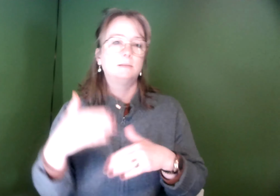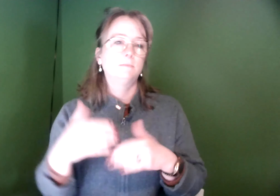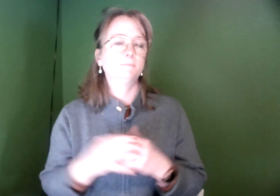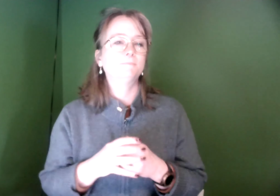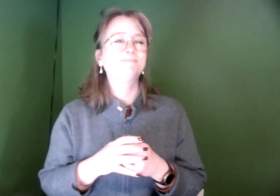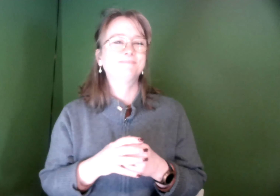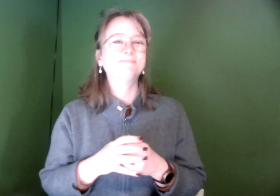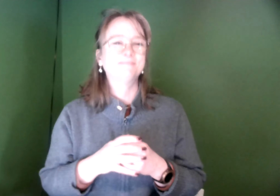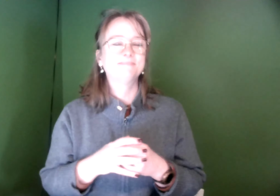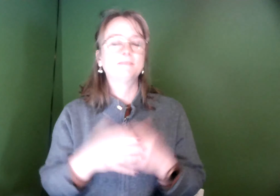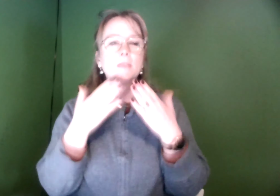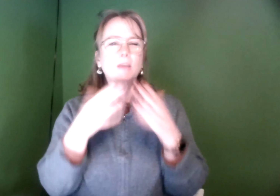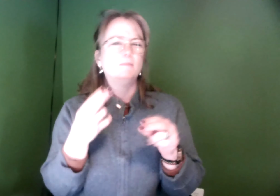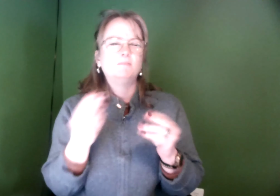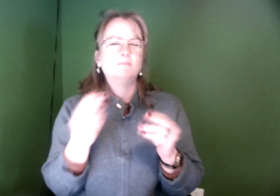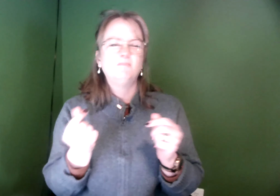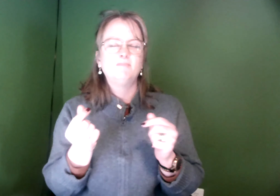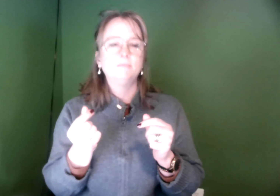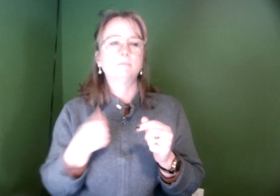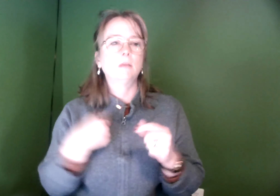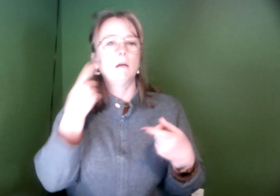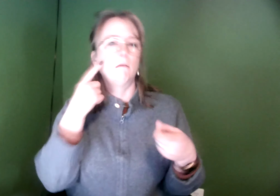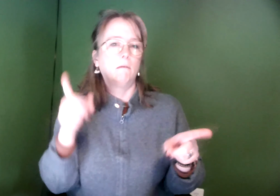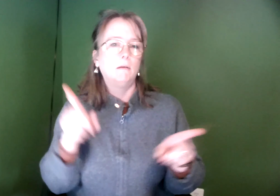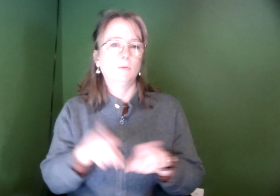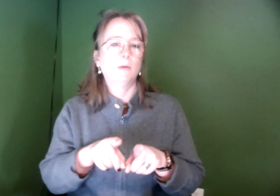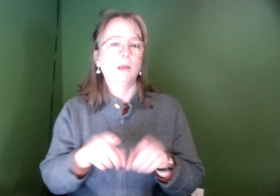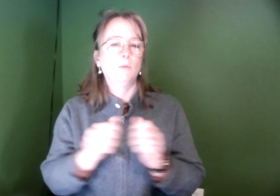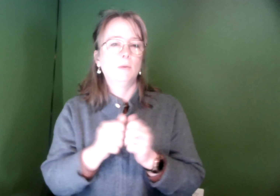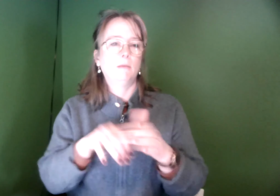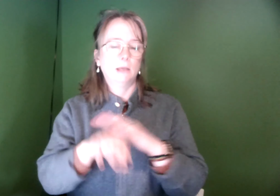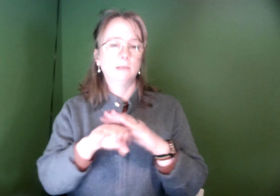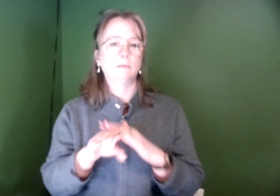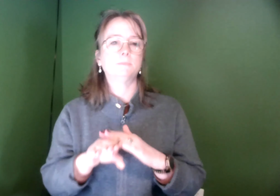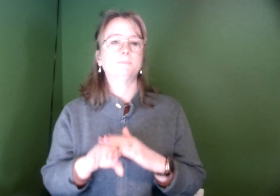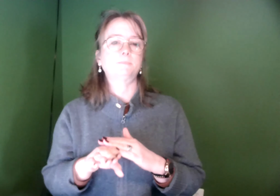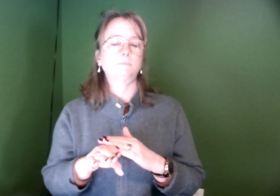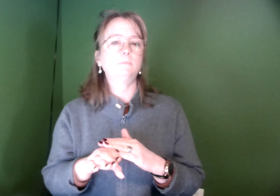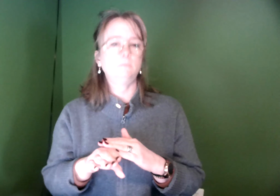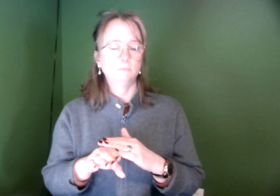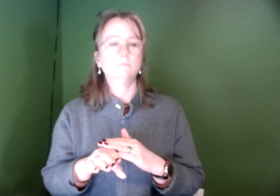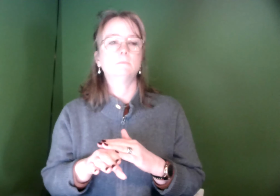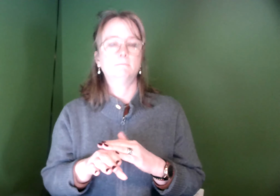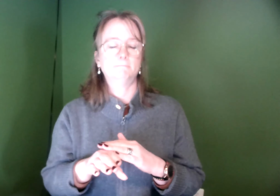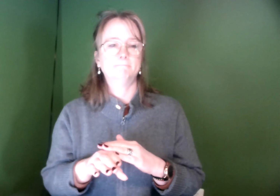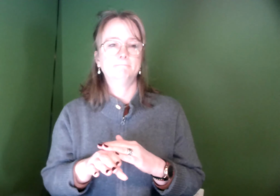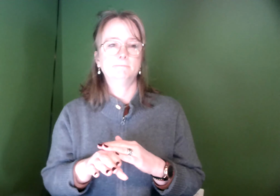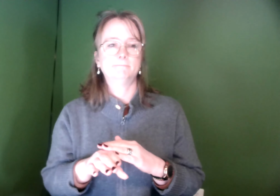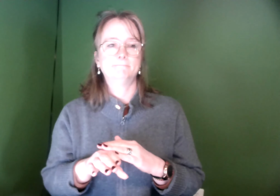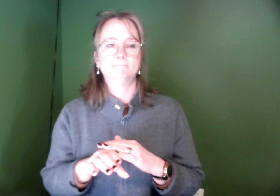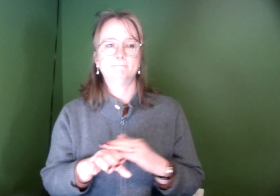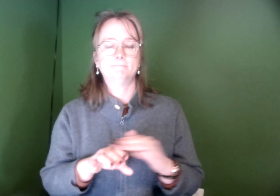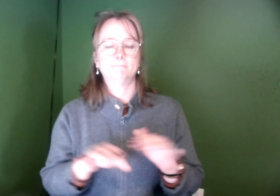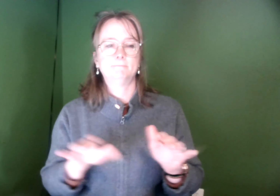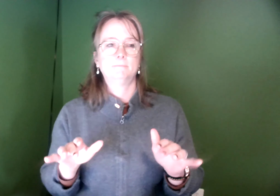Thank you, Robin. Pretty quick. I mean, I agree with the access, and the feeling of different